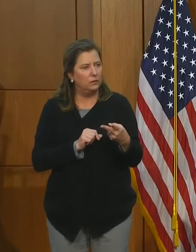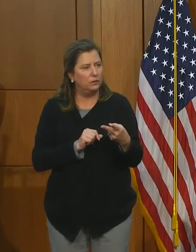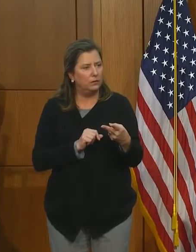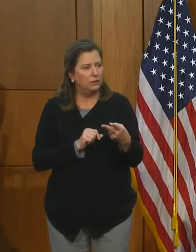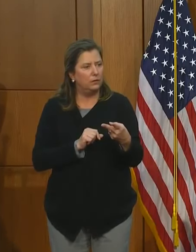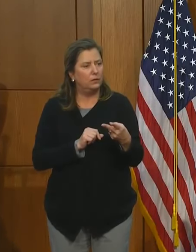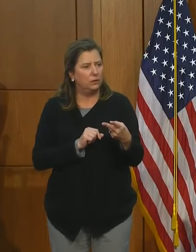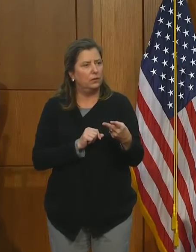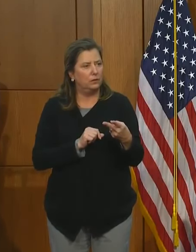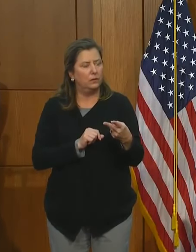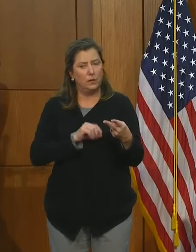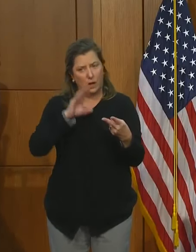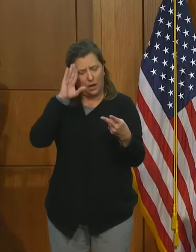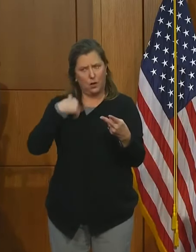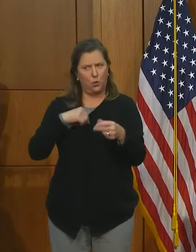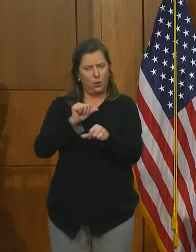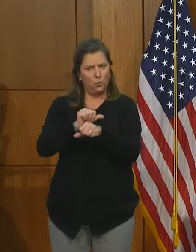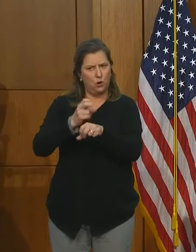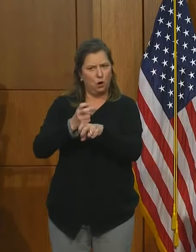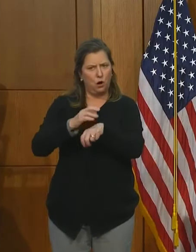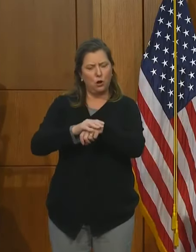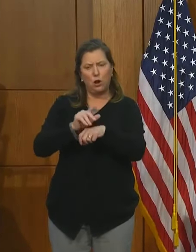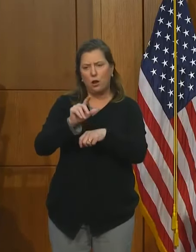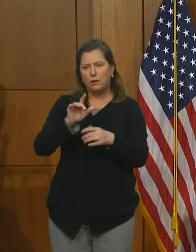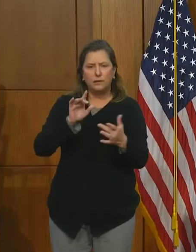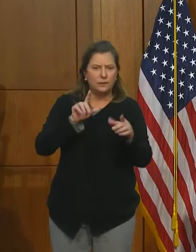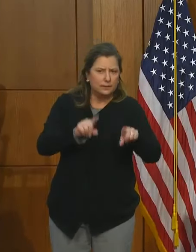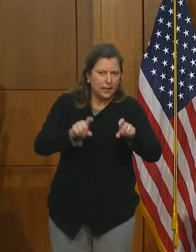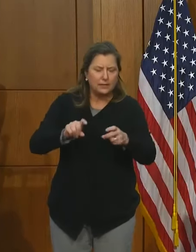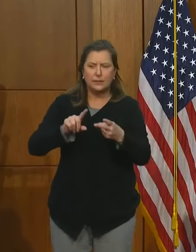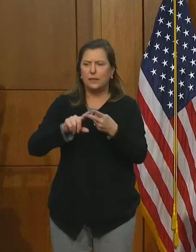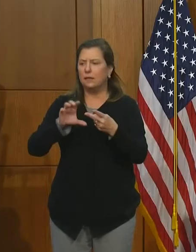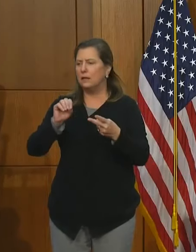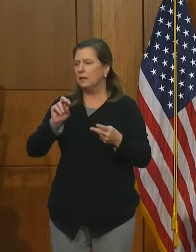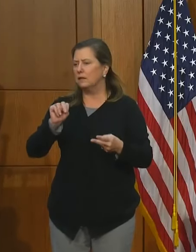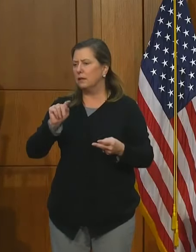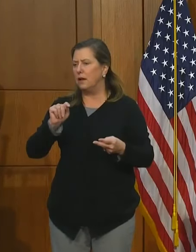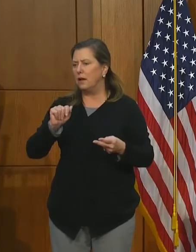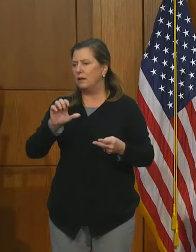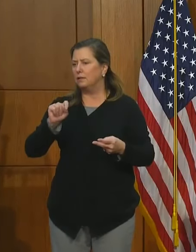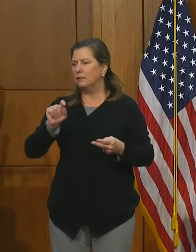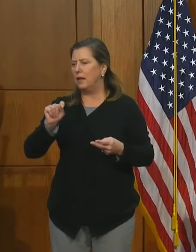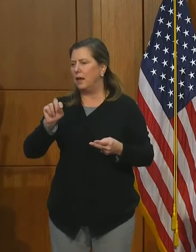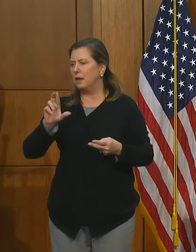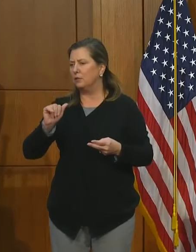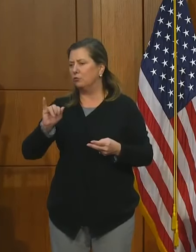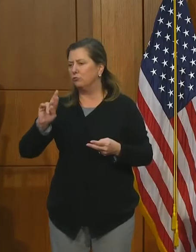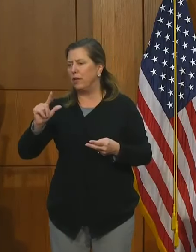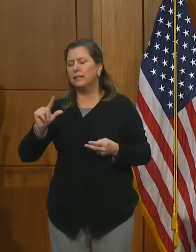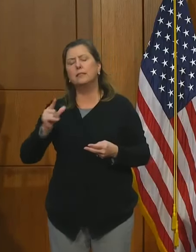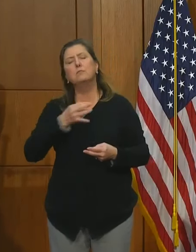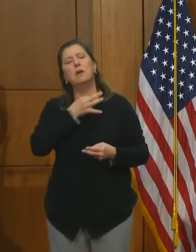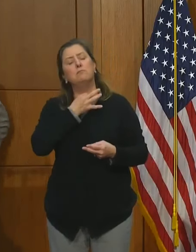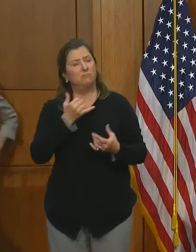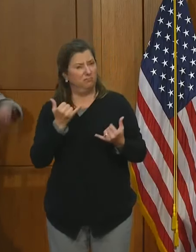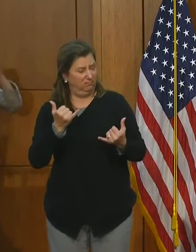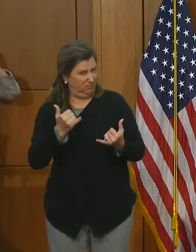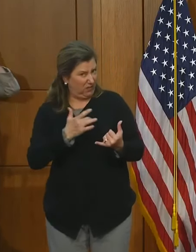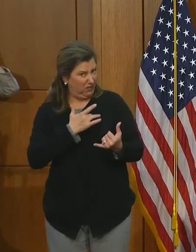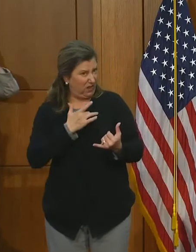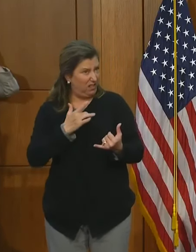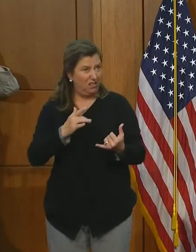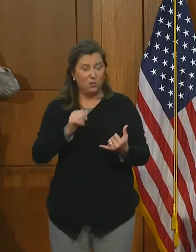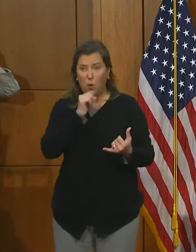on testing and on contact tracing, but do you feel like we're at a capacity where we won't see cases spike